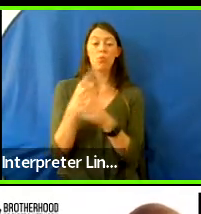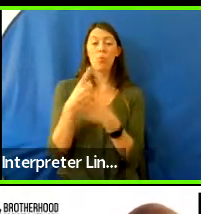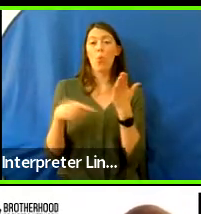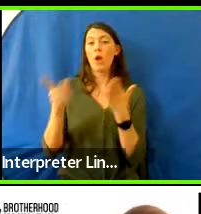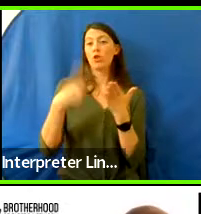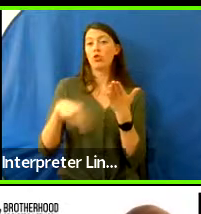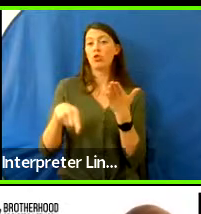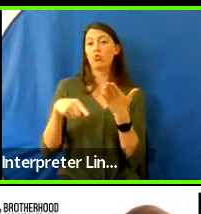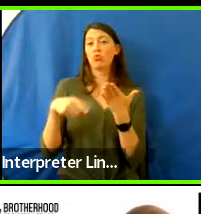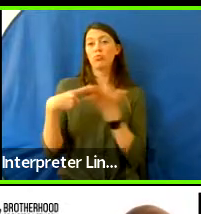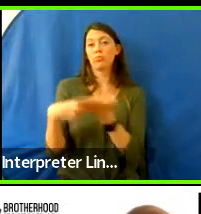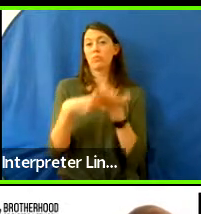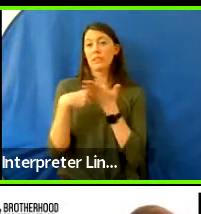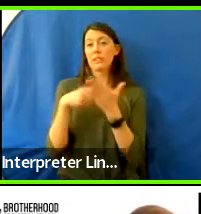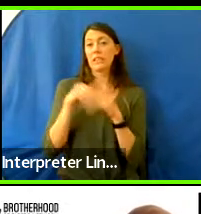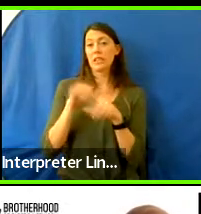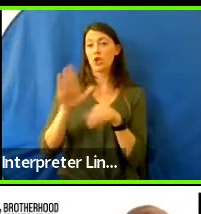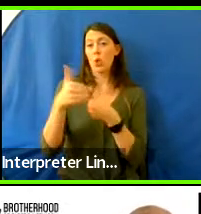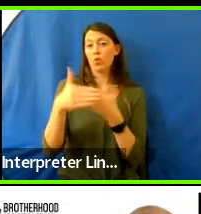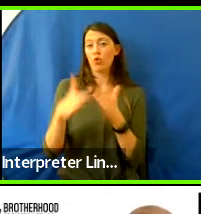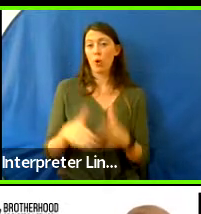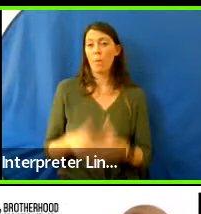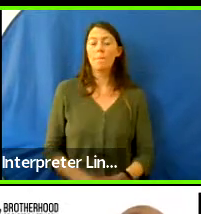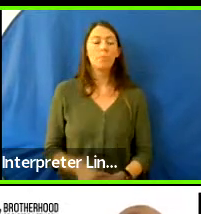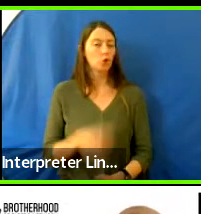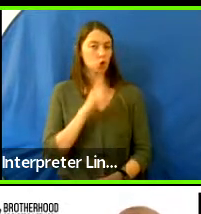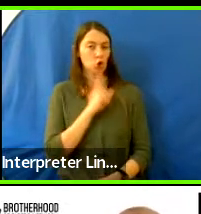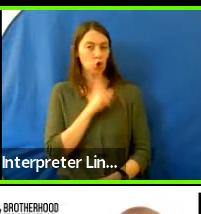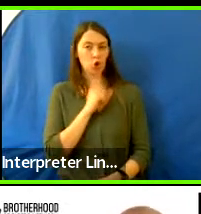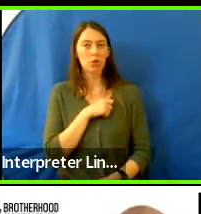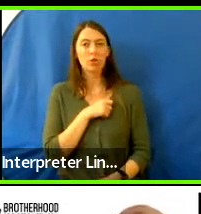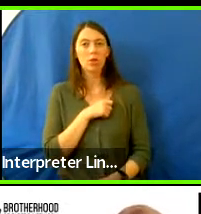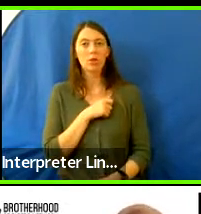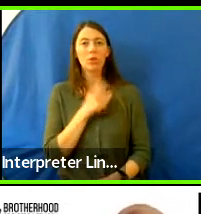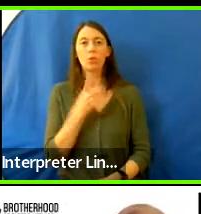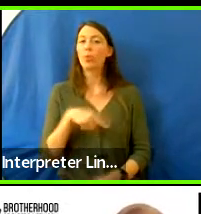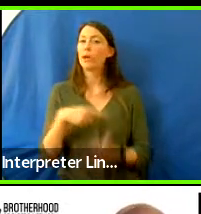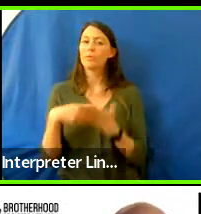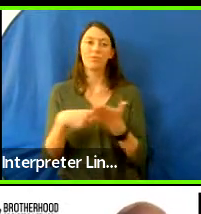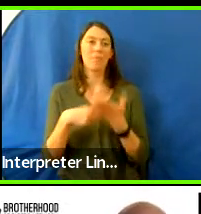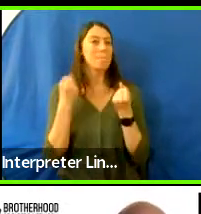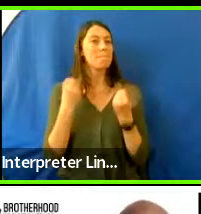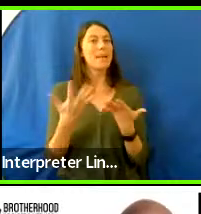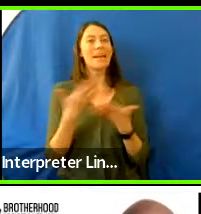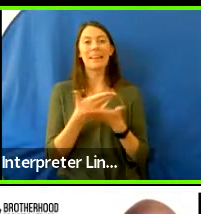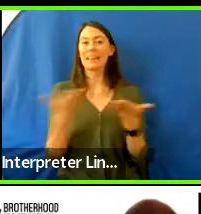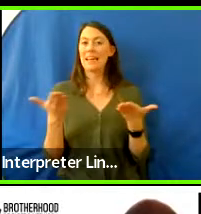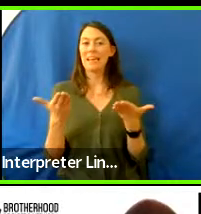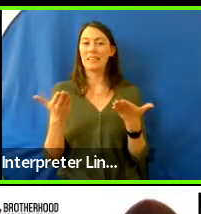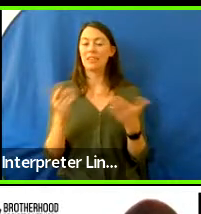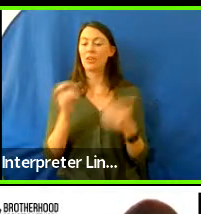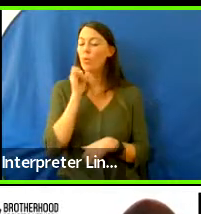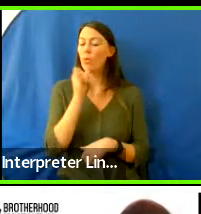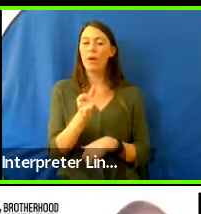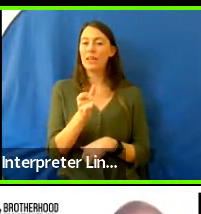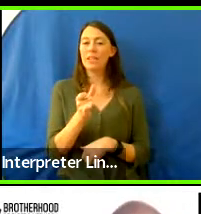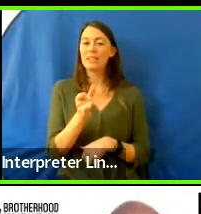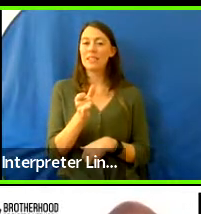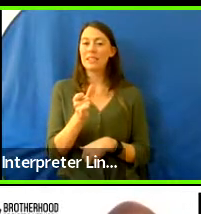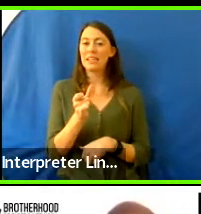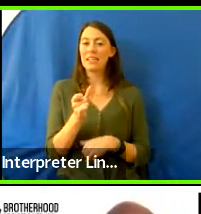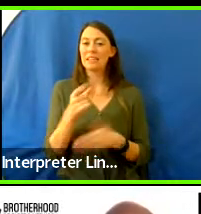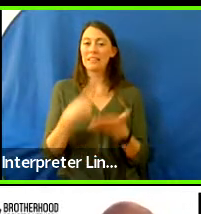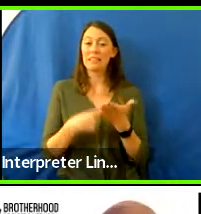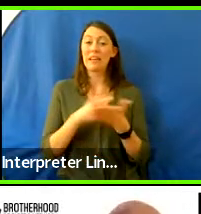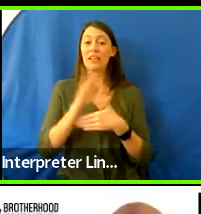and talked about? So, you know, of course, we talked about lots of things. We didn't get to all of the questions,